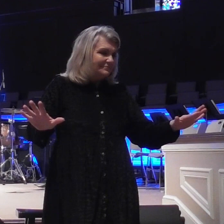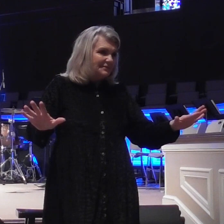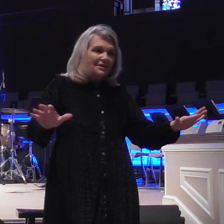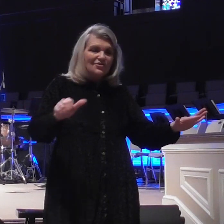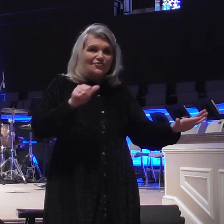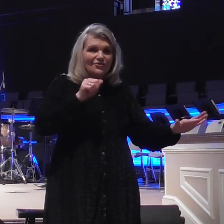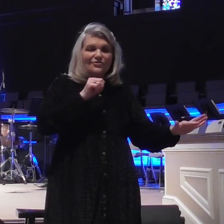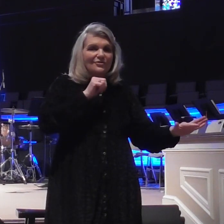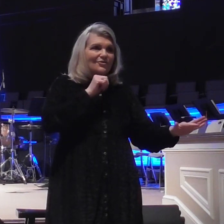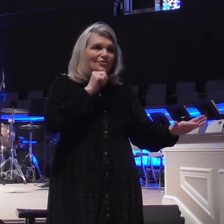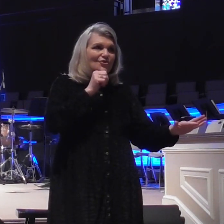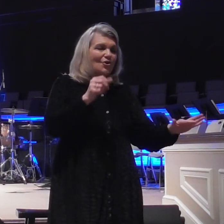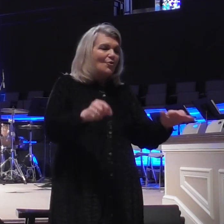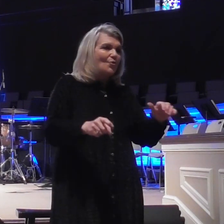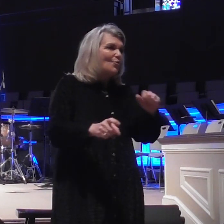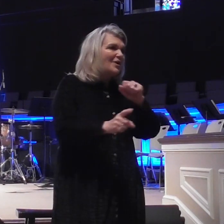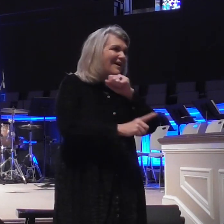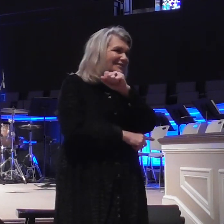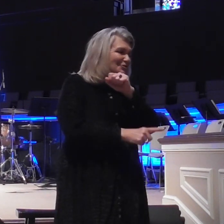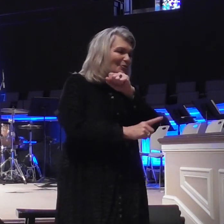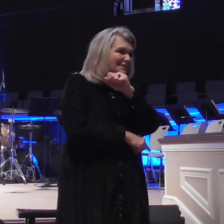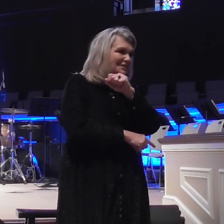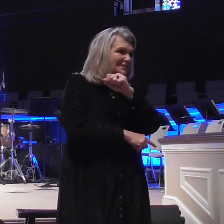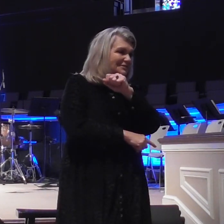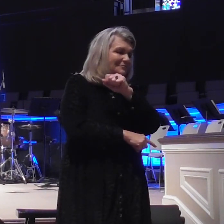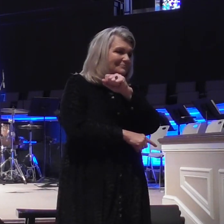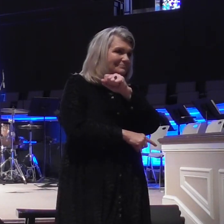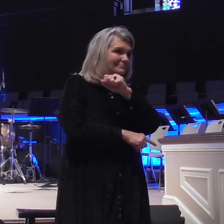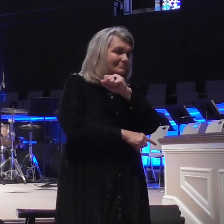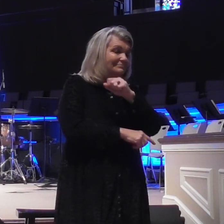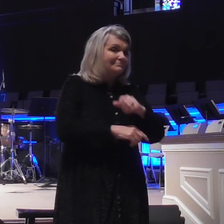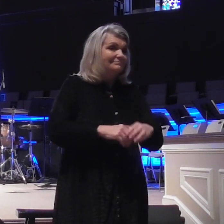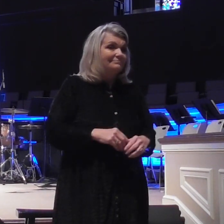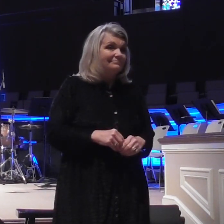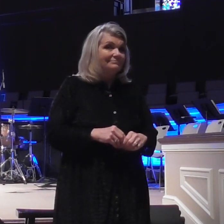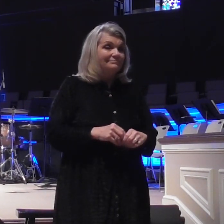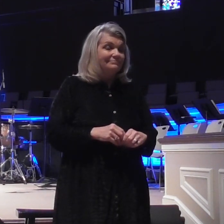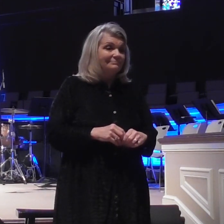consequences for when I do whatever I want